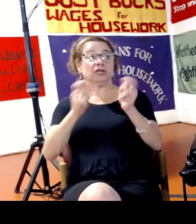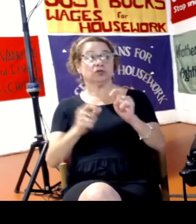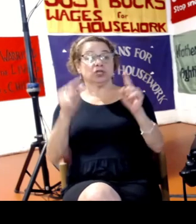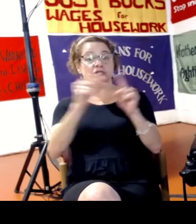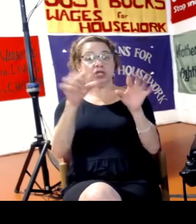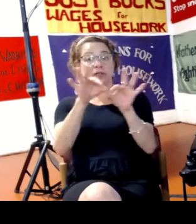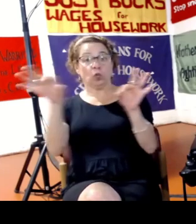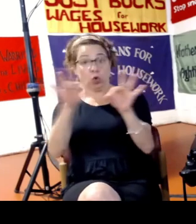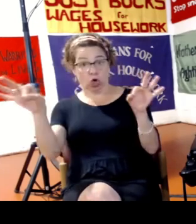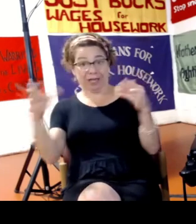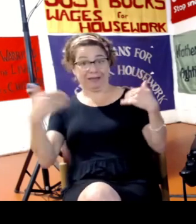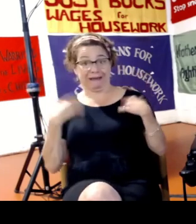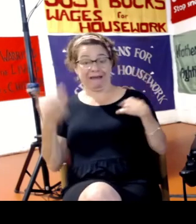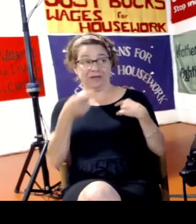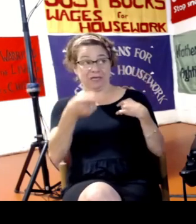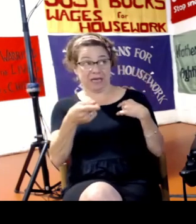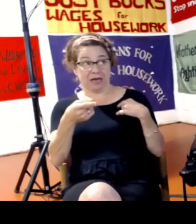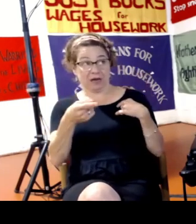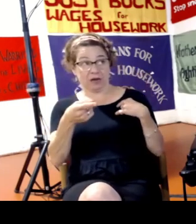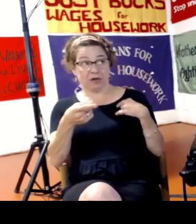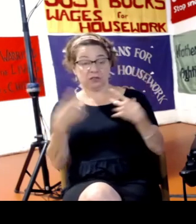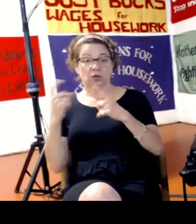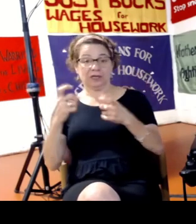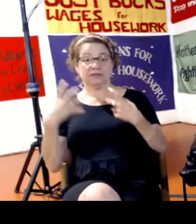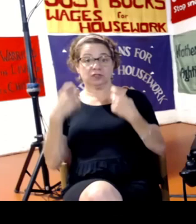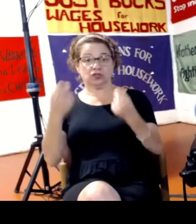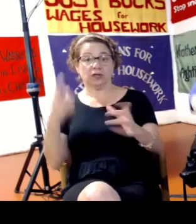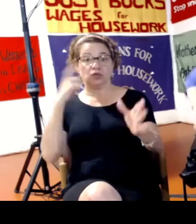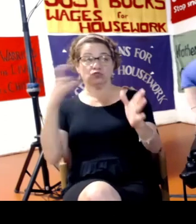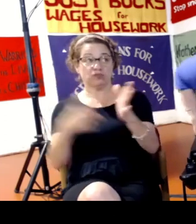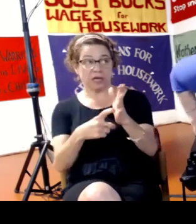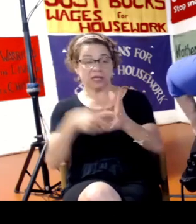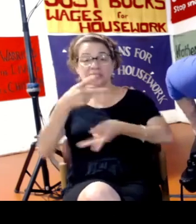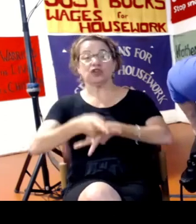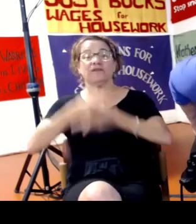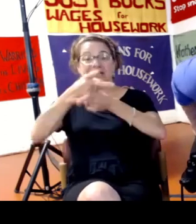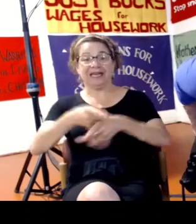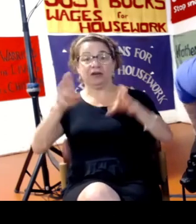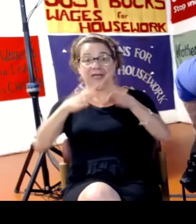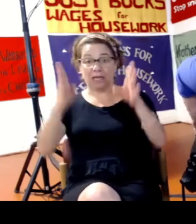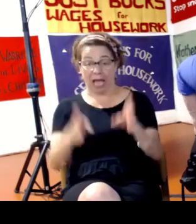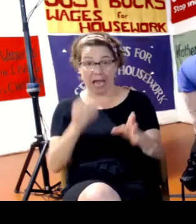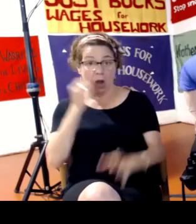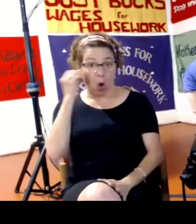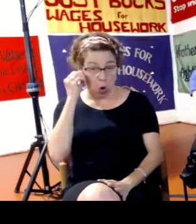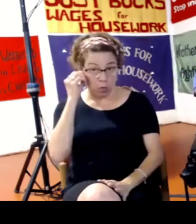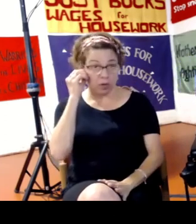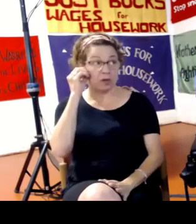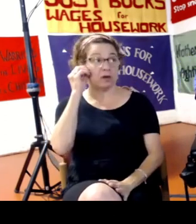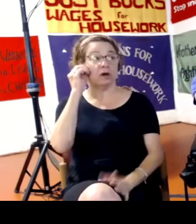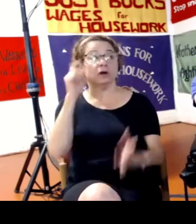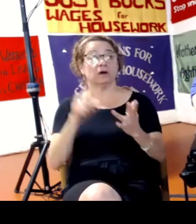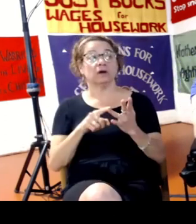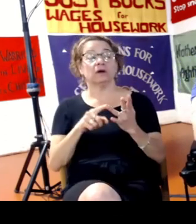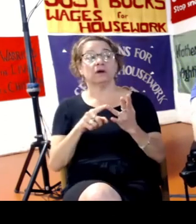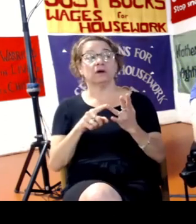wording they already have so that it strengthens the recognition of caring in the home and outside. There's